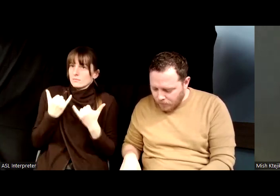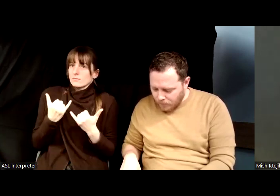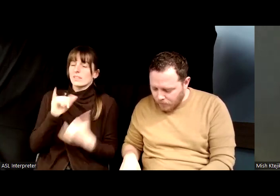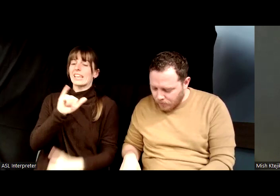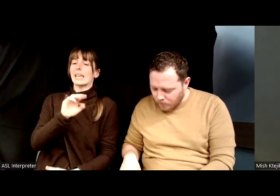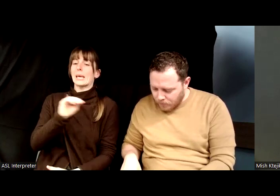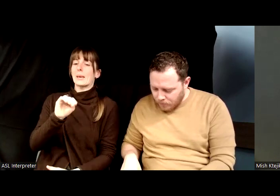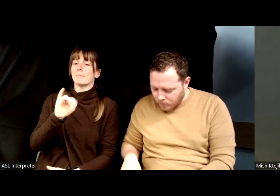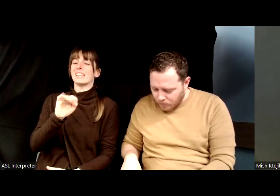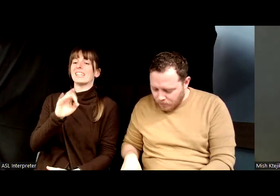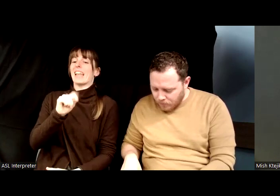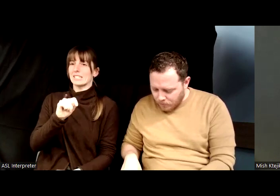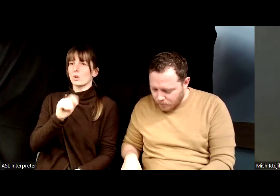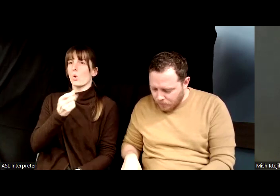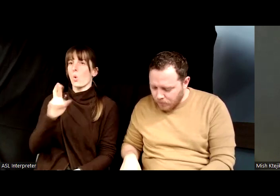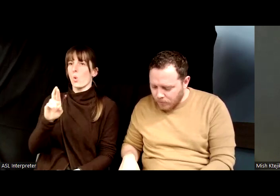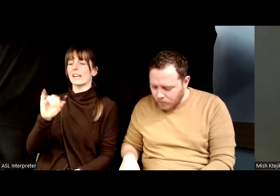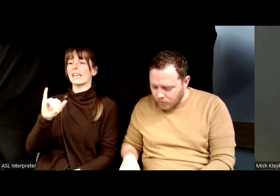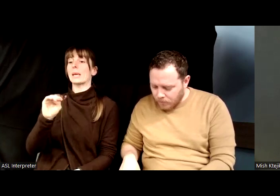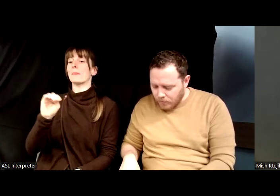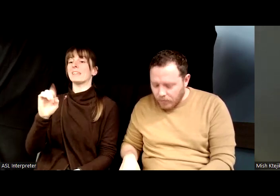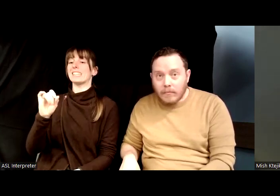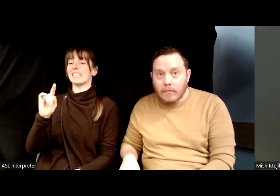immediate harm.